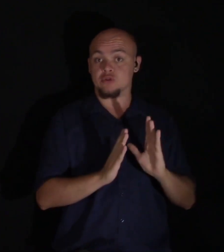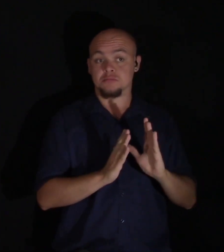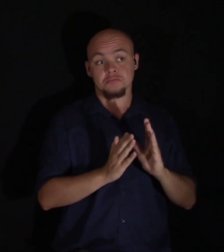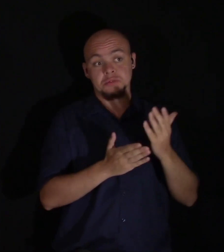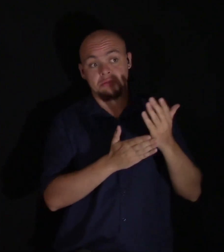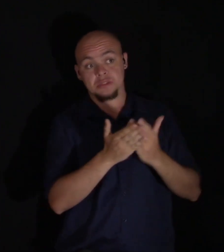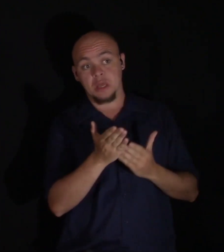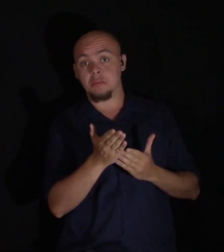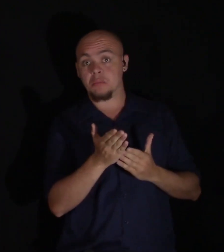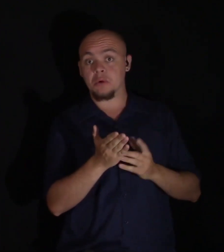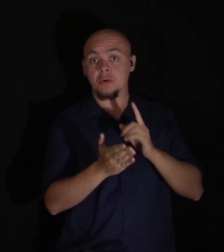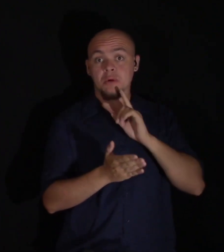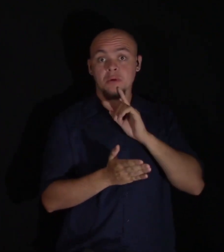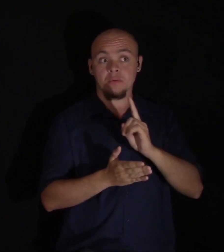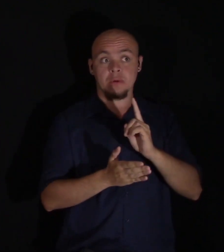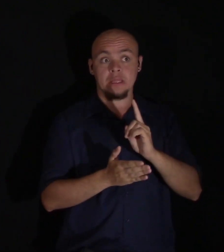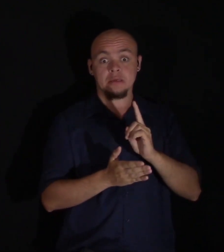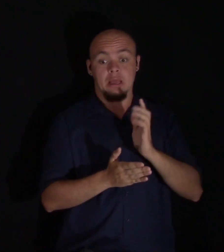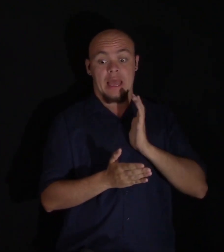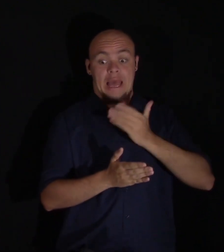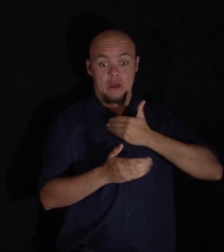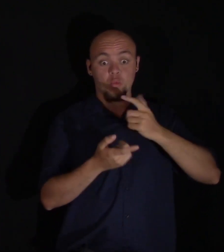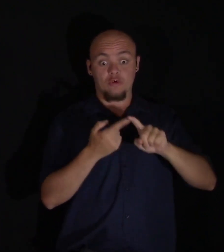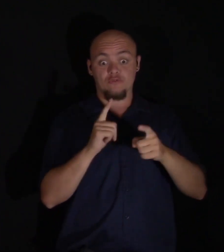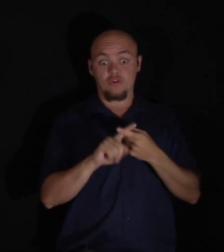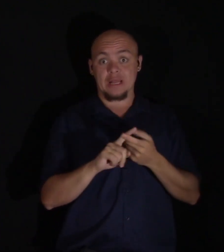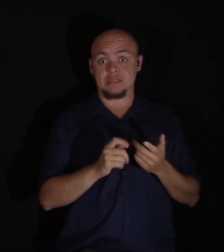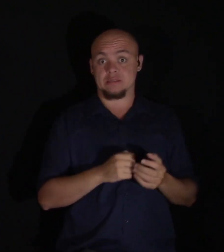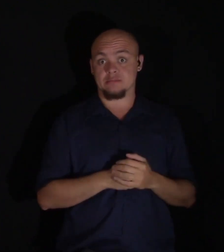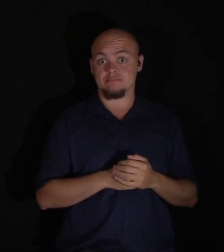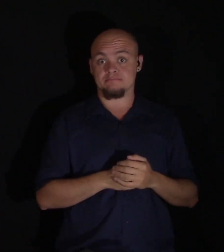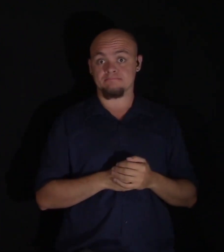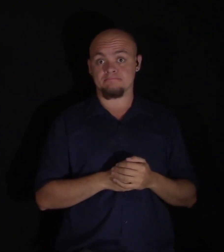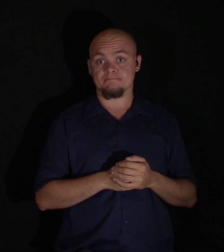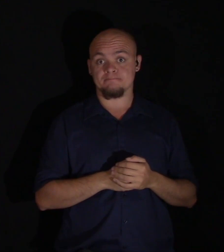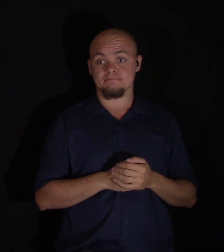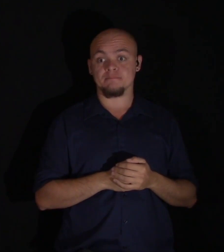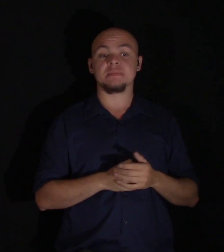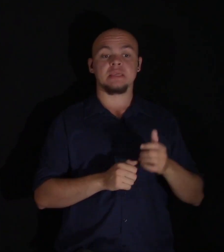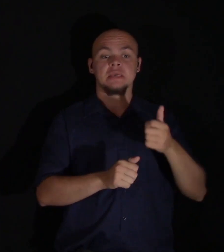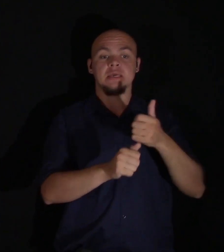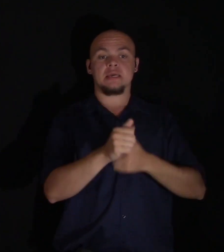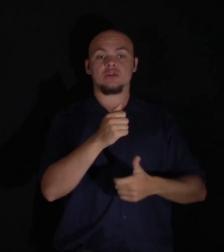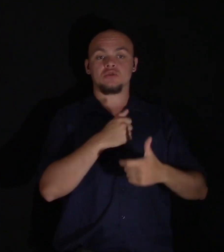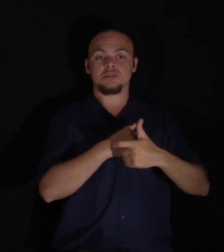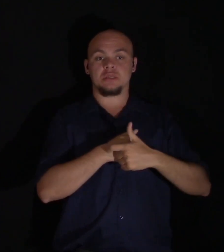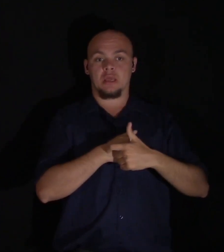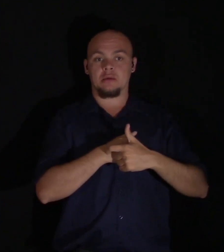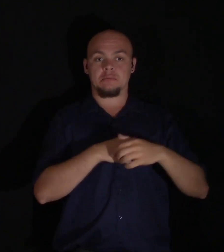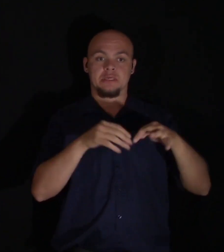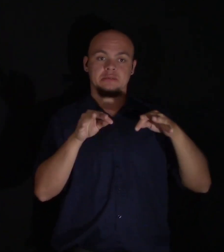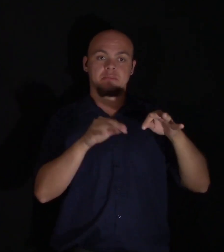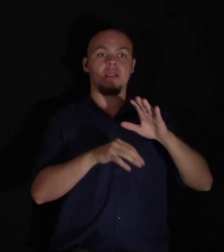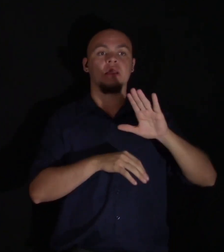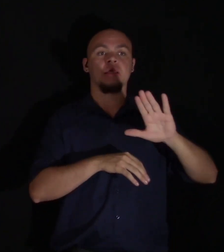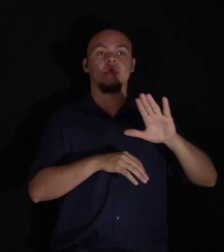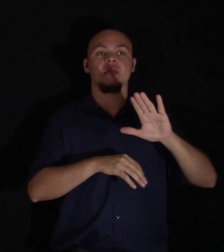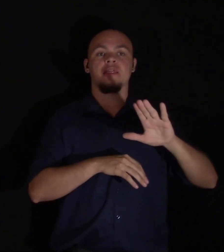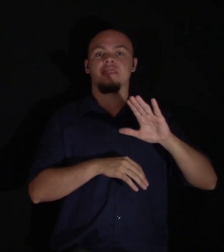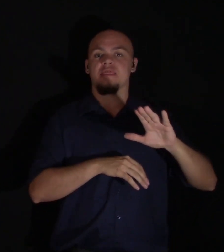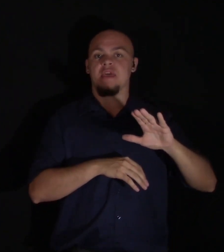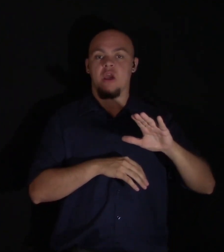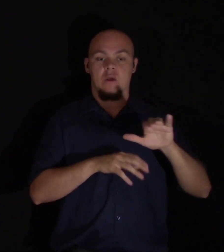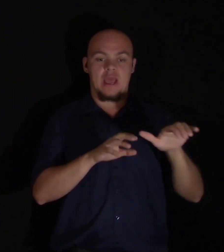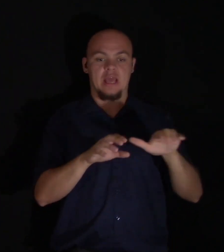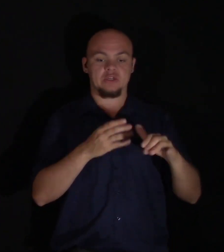cases were our mutual friends. And each time I shared how their actions festered within